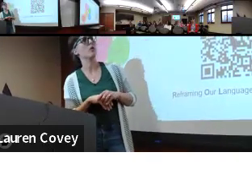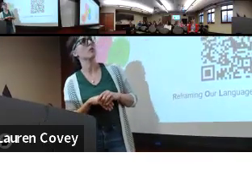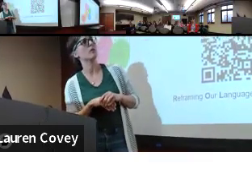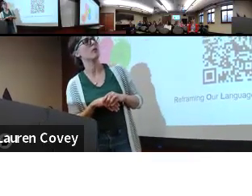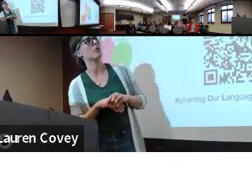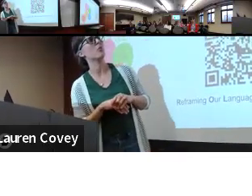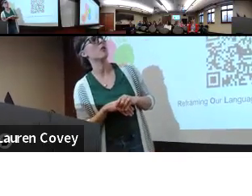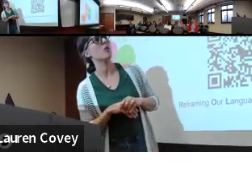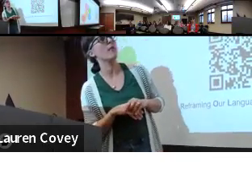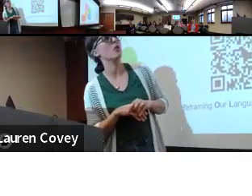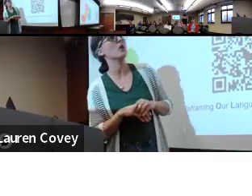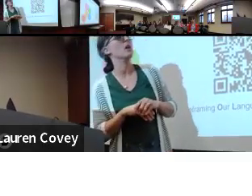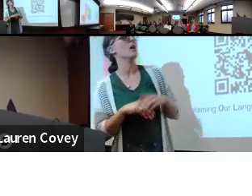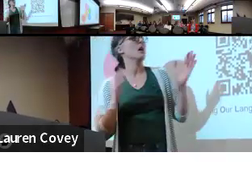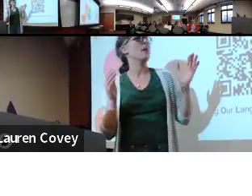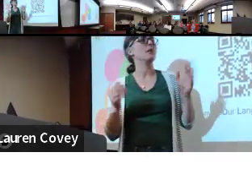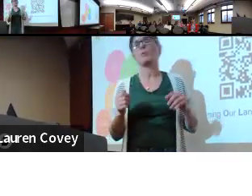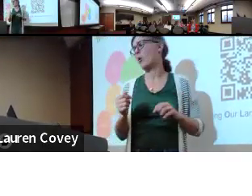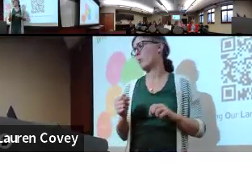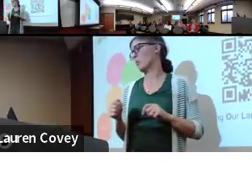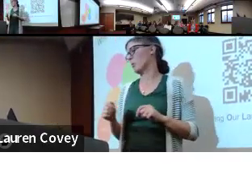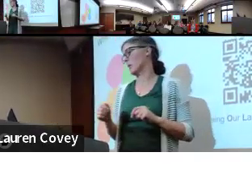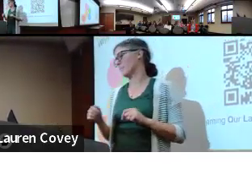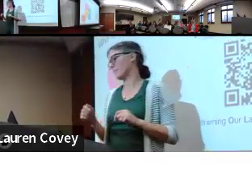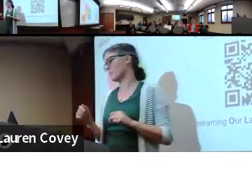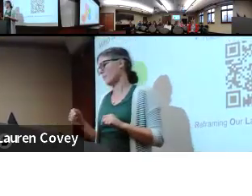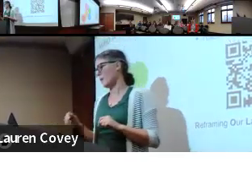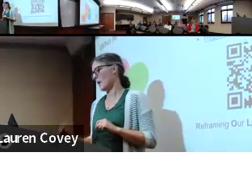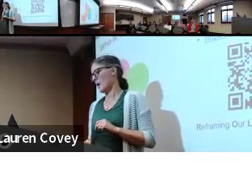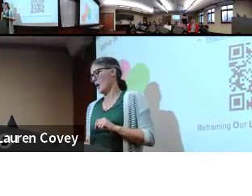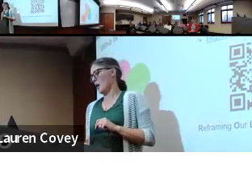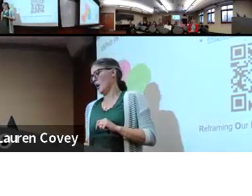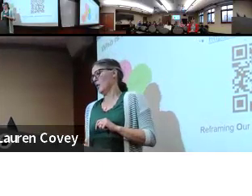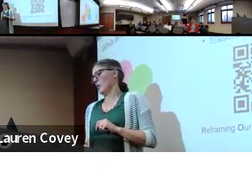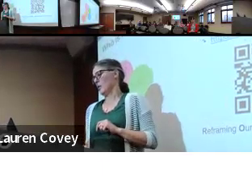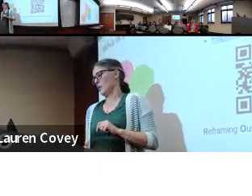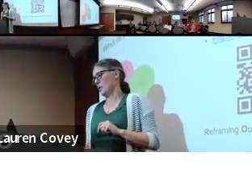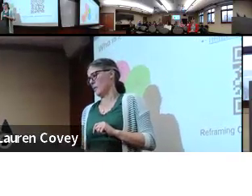much as you want or don't want or have a look. It's a really open community.